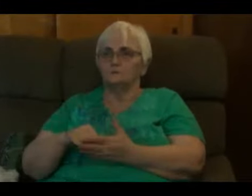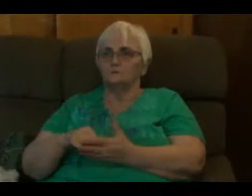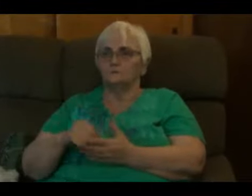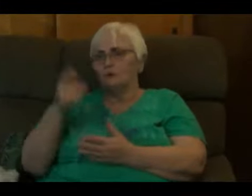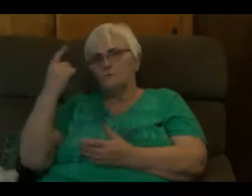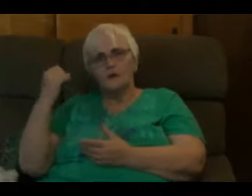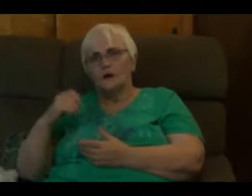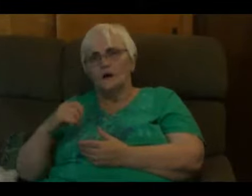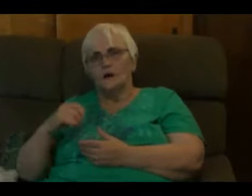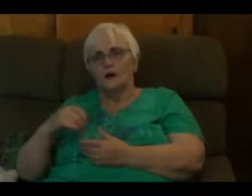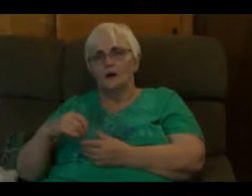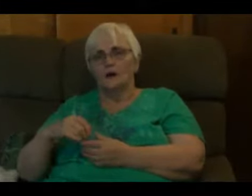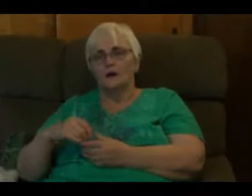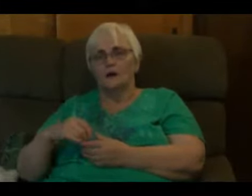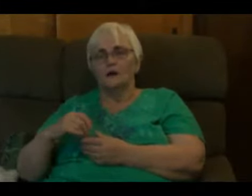my pants too small, it won't fit.